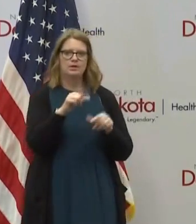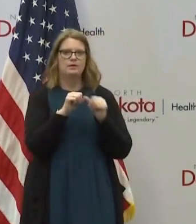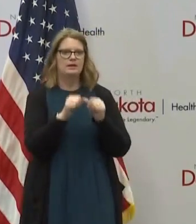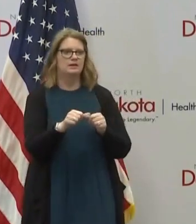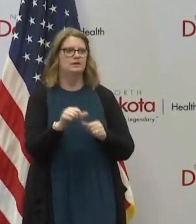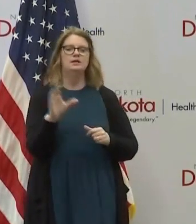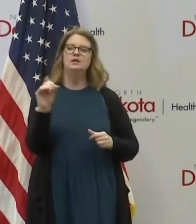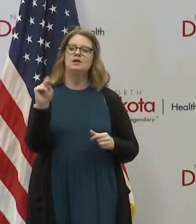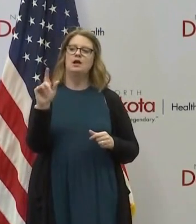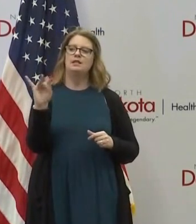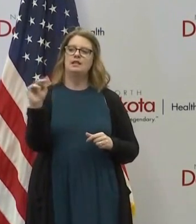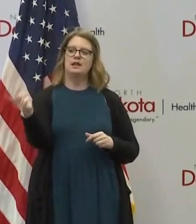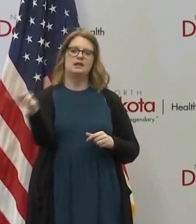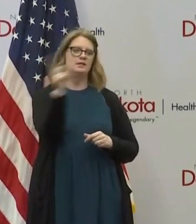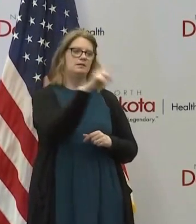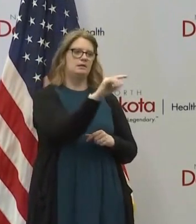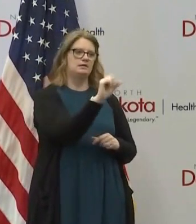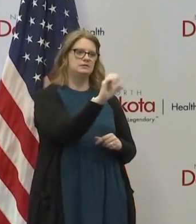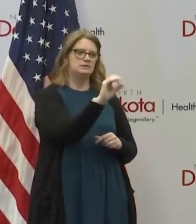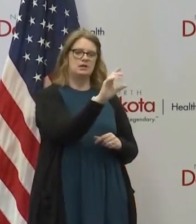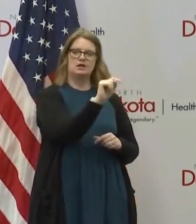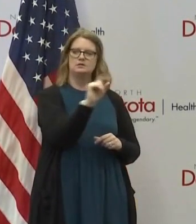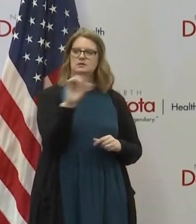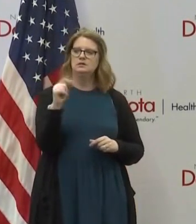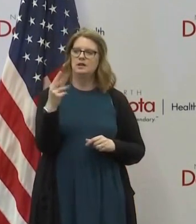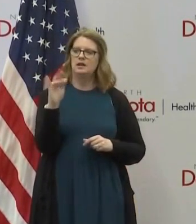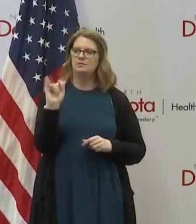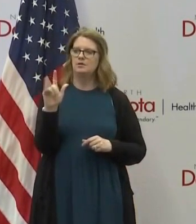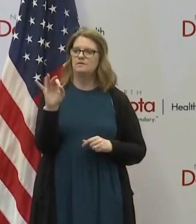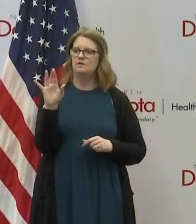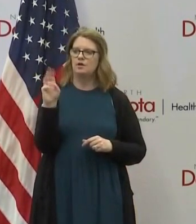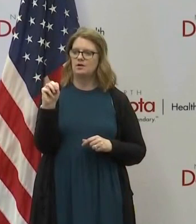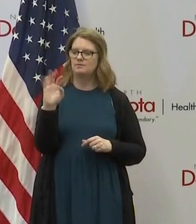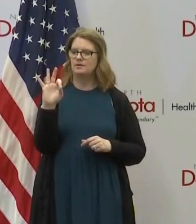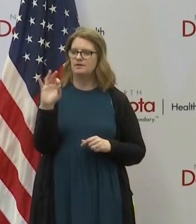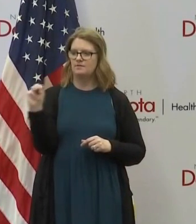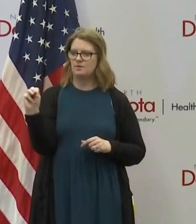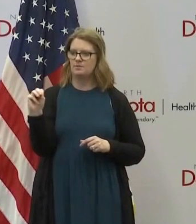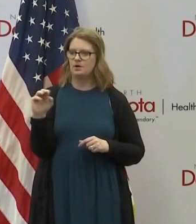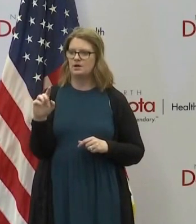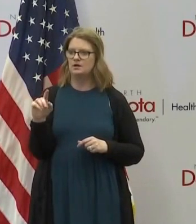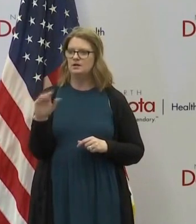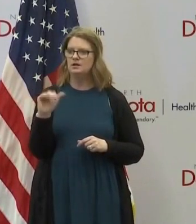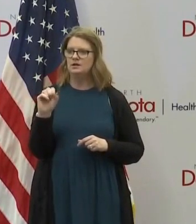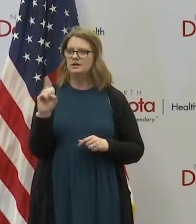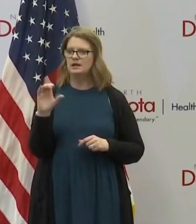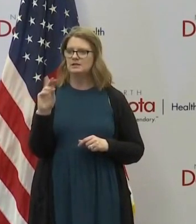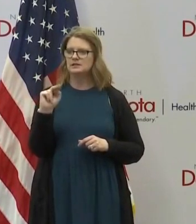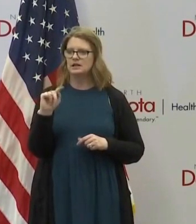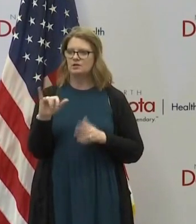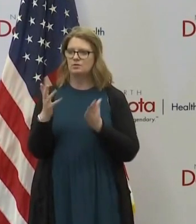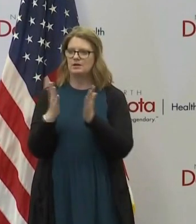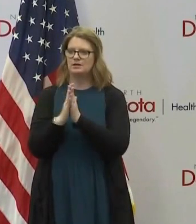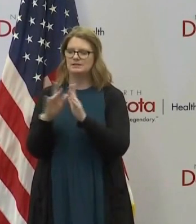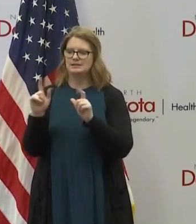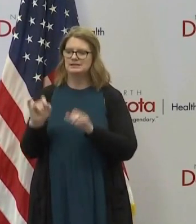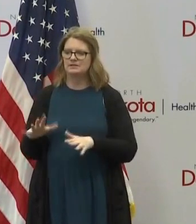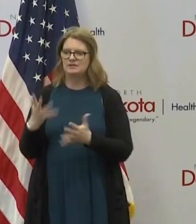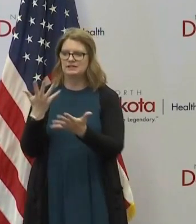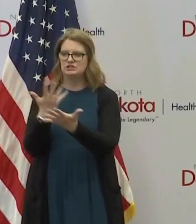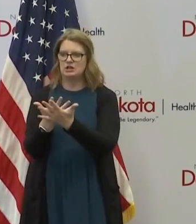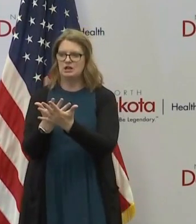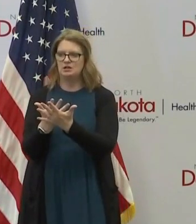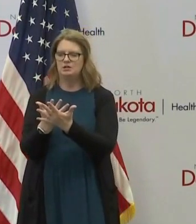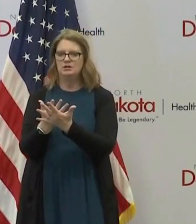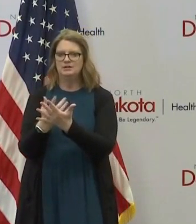go online and then back to Scott. Michael Baumgarten with the Forum of Fargo-Moorhead. Cass County requested testing for its jail, which